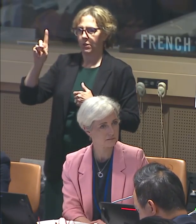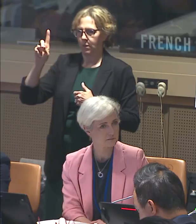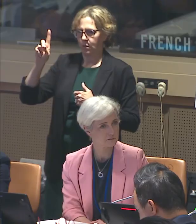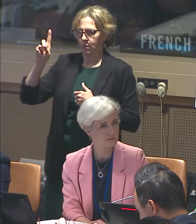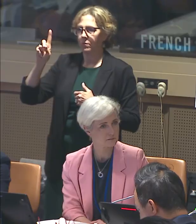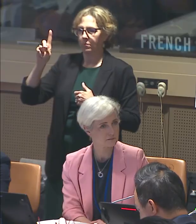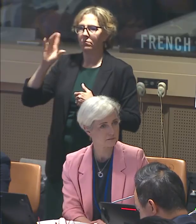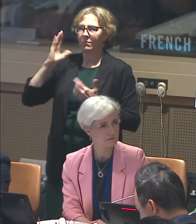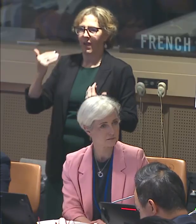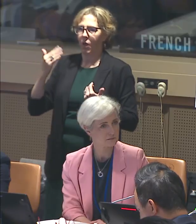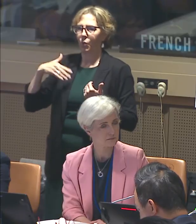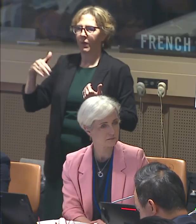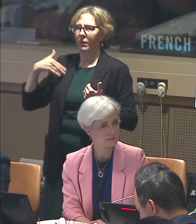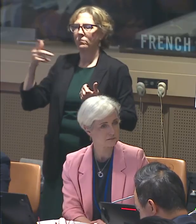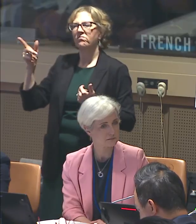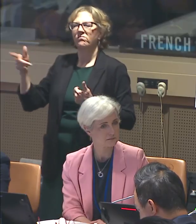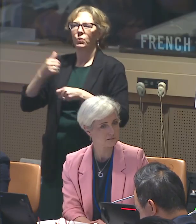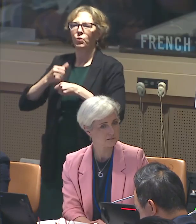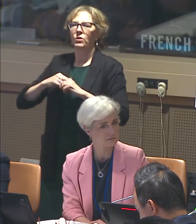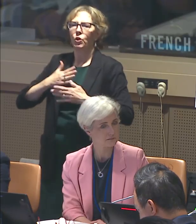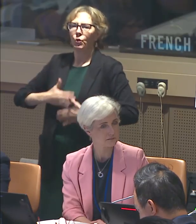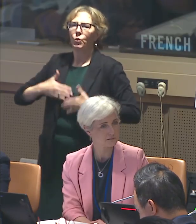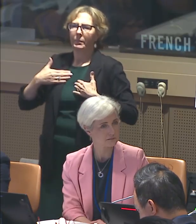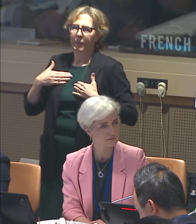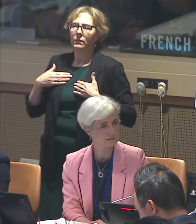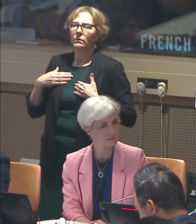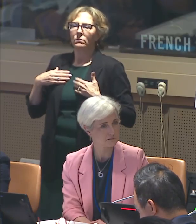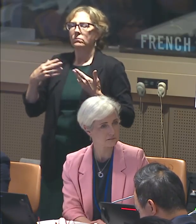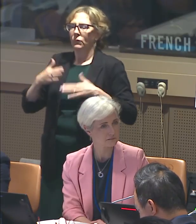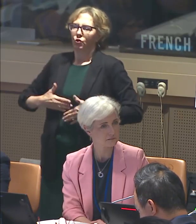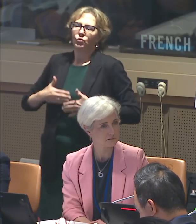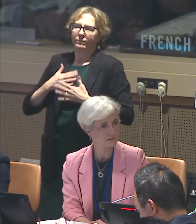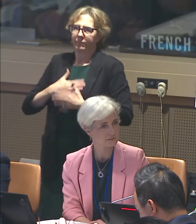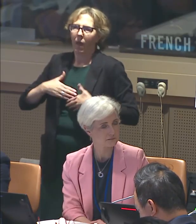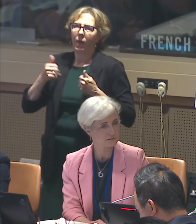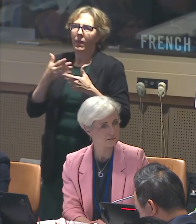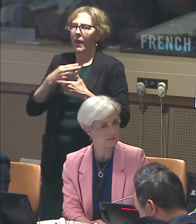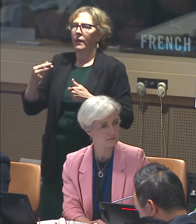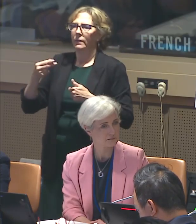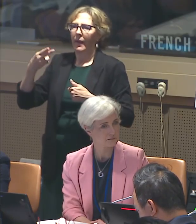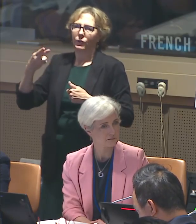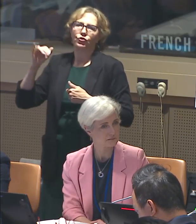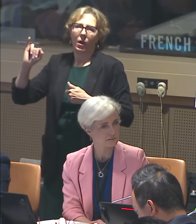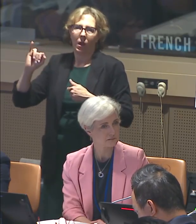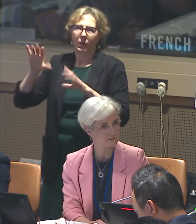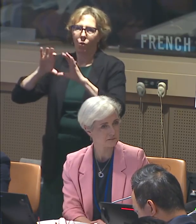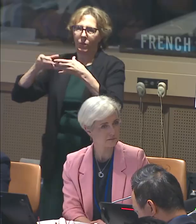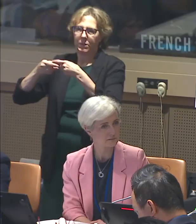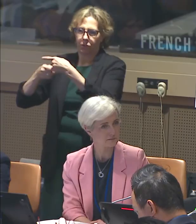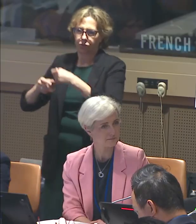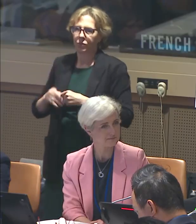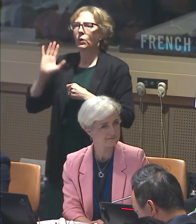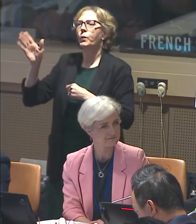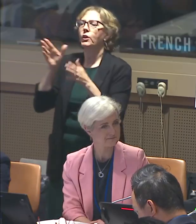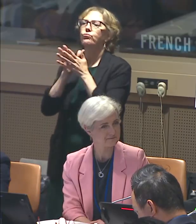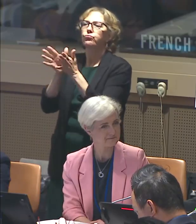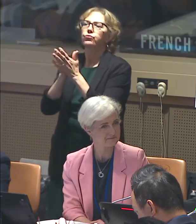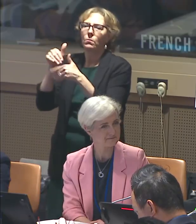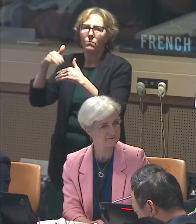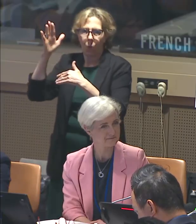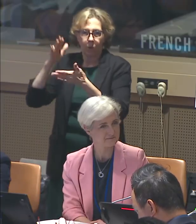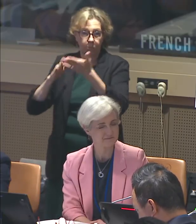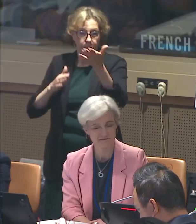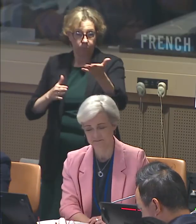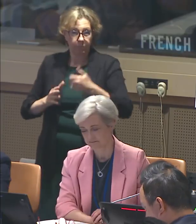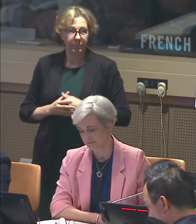doing and the thinking on the different level of referral and case management to clarify a little bit. Hervé, the floor